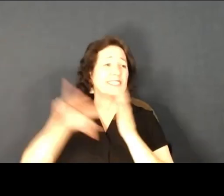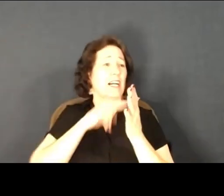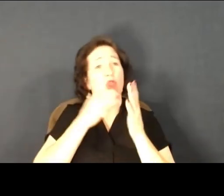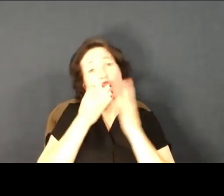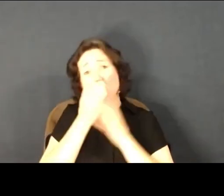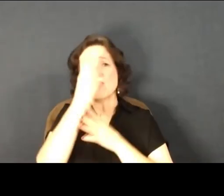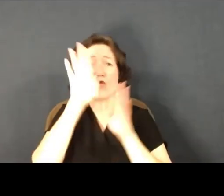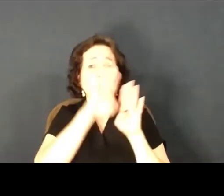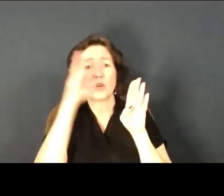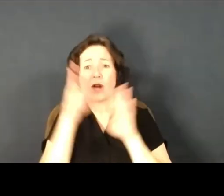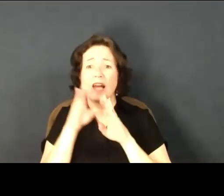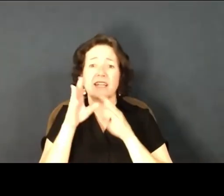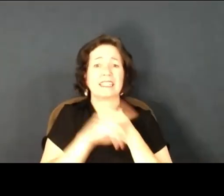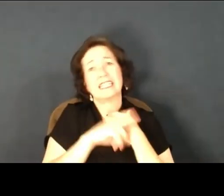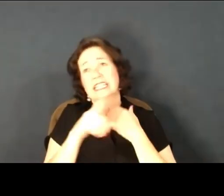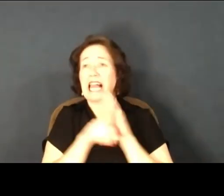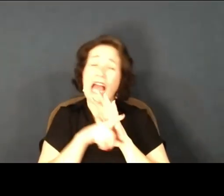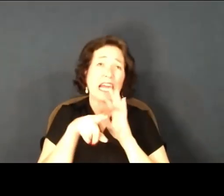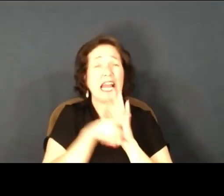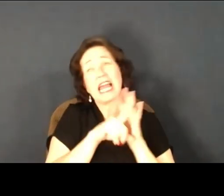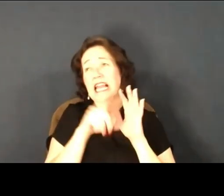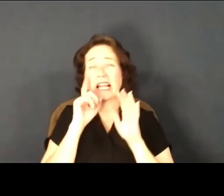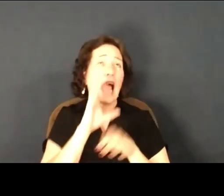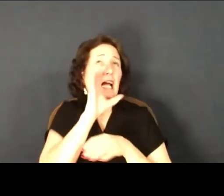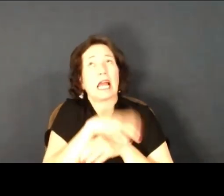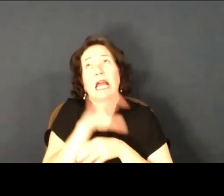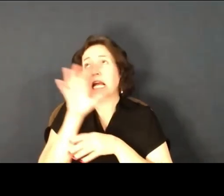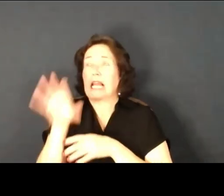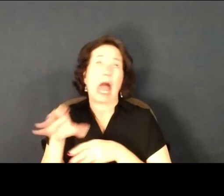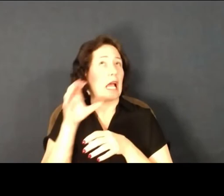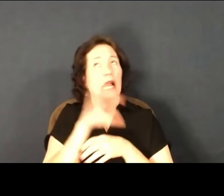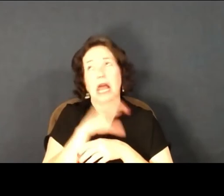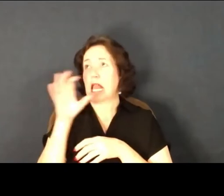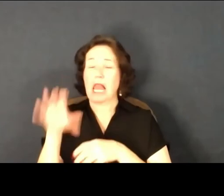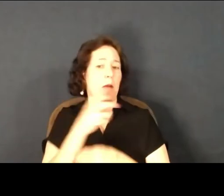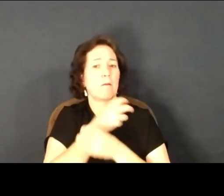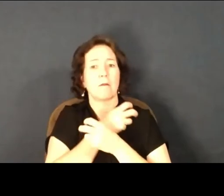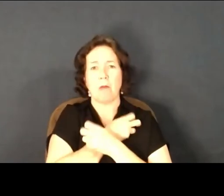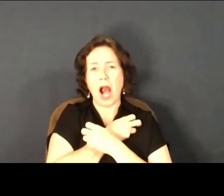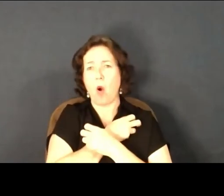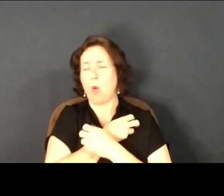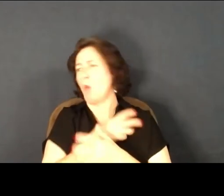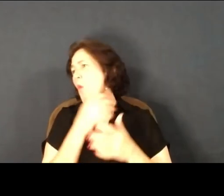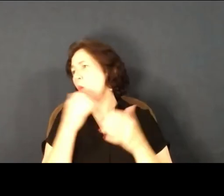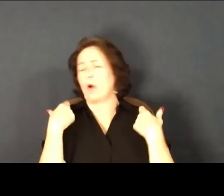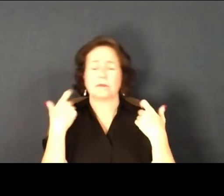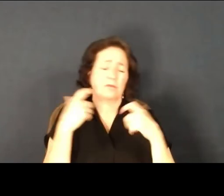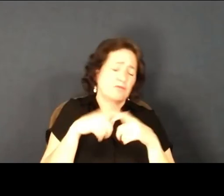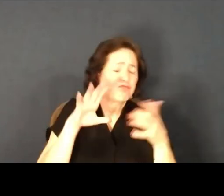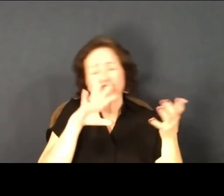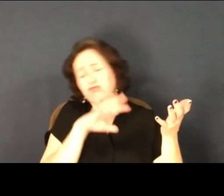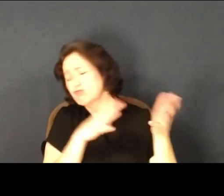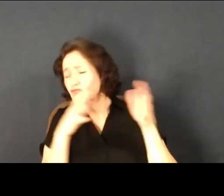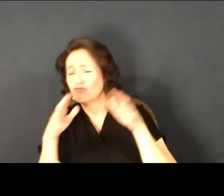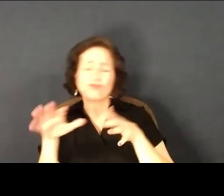door. Clickety-clack, clickety-clack, clickety-clack bones. Bailando por aquí, bailando